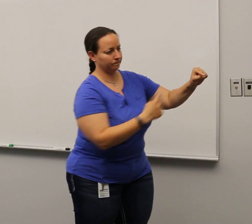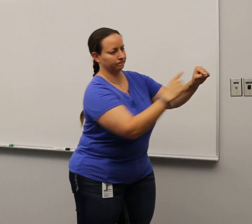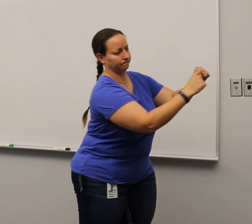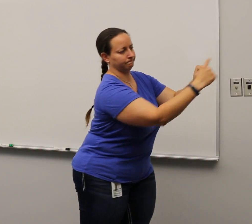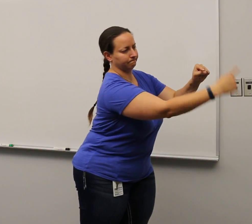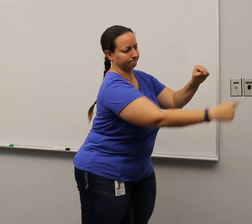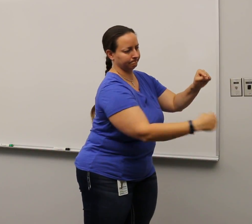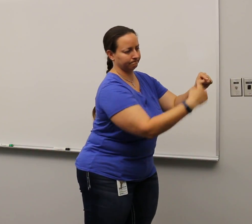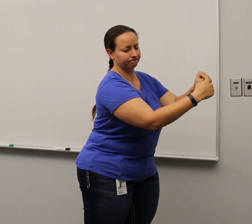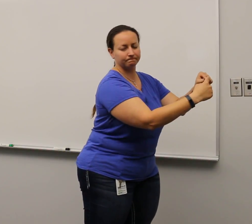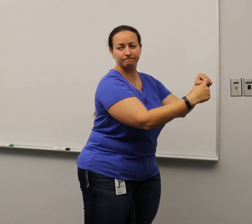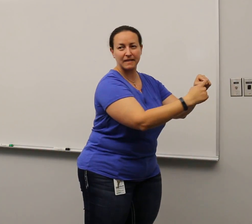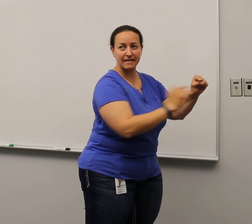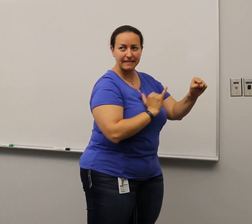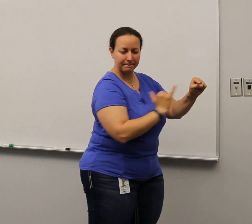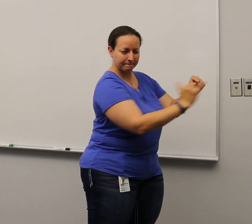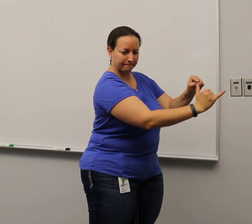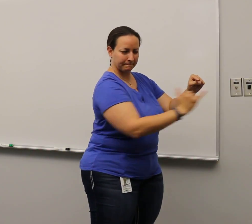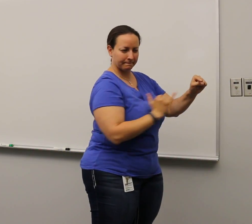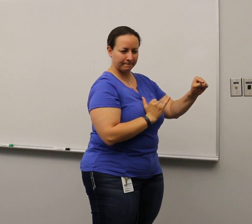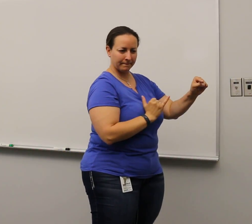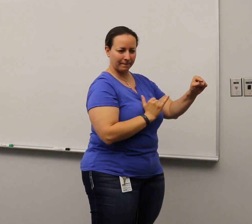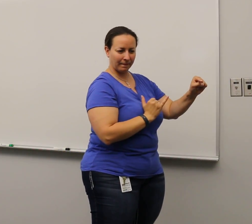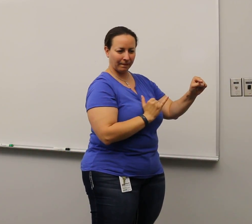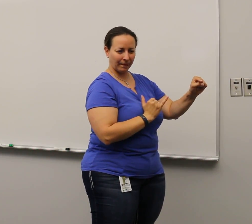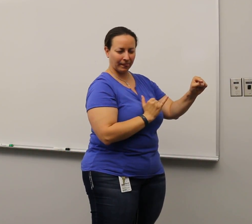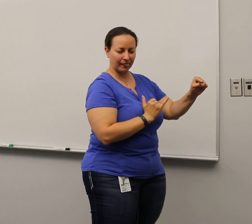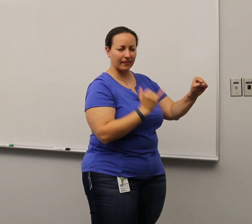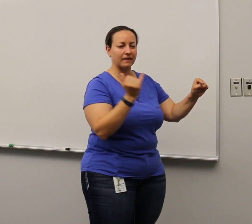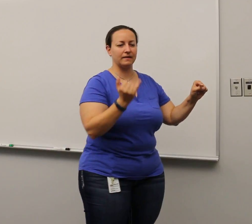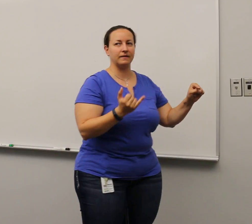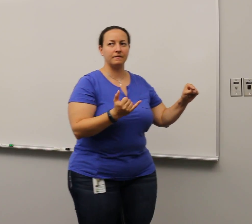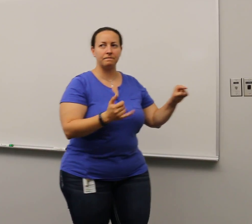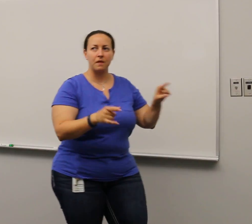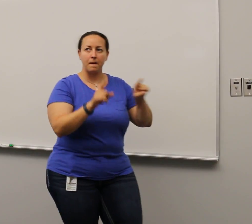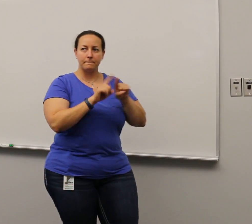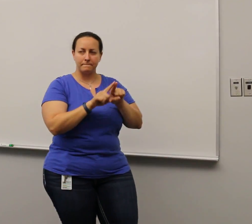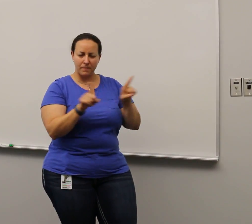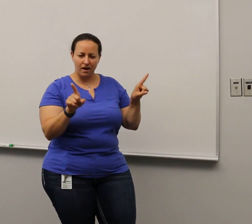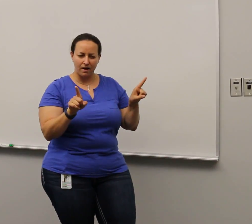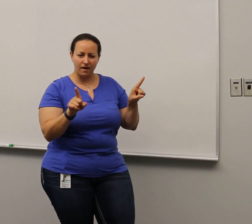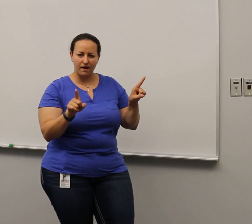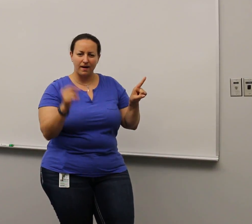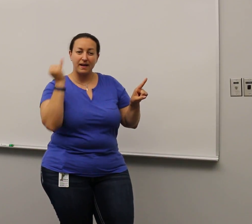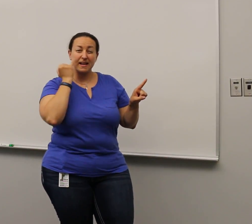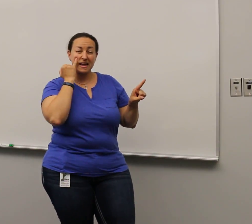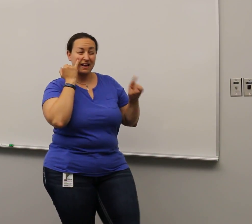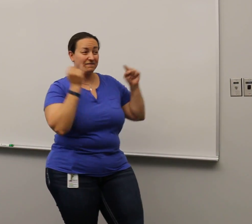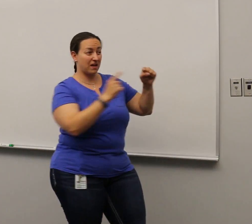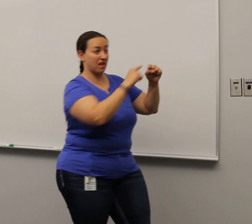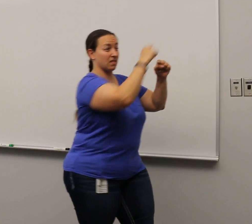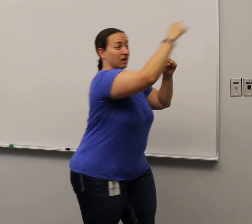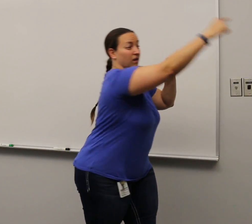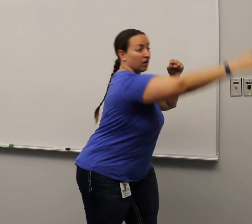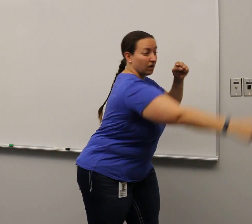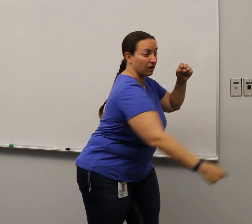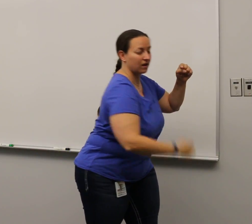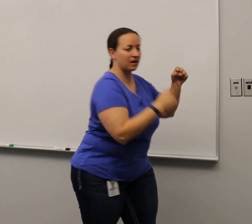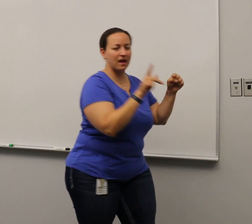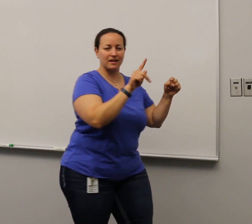the back. And we see the difference in size of those gears lends to the tire in the back turning quite a few more times than the